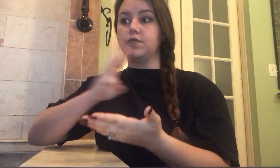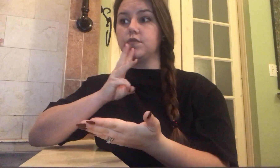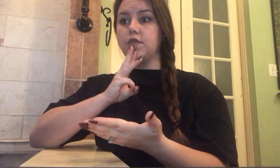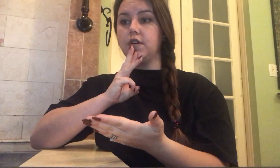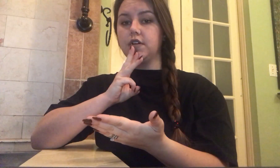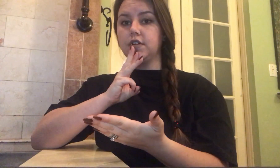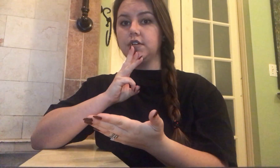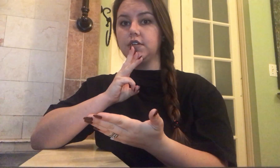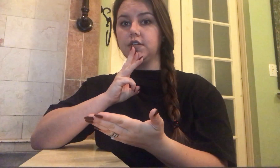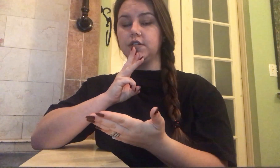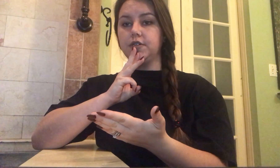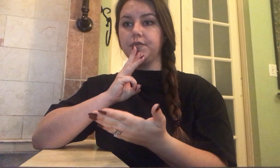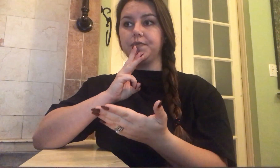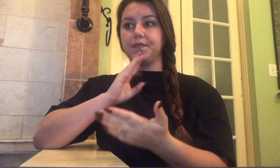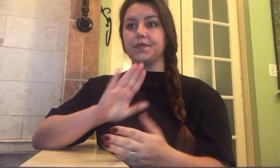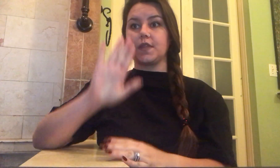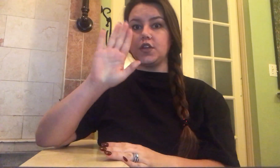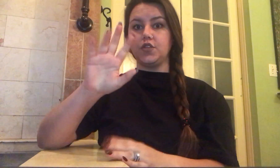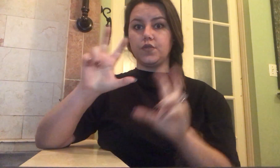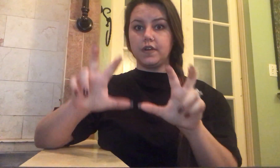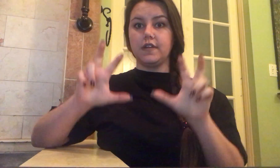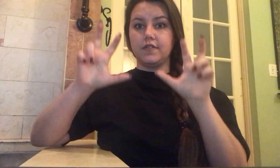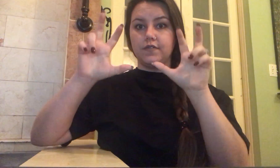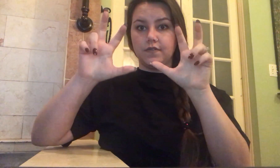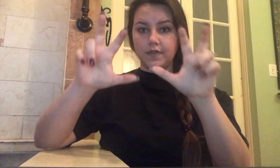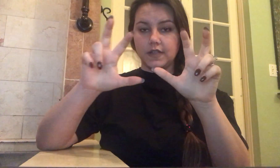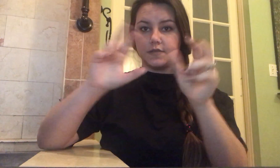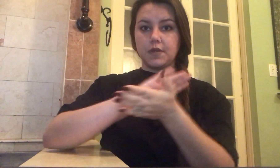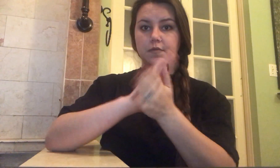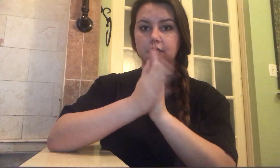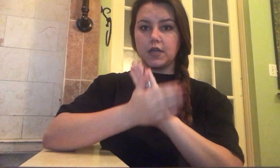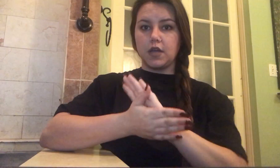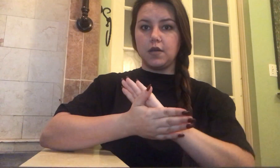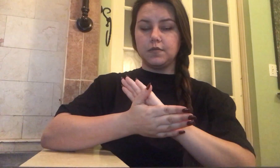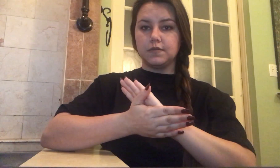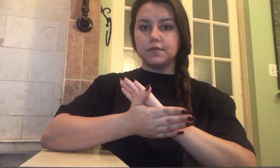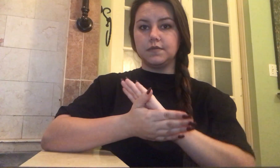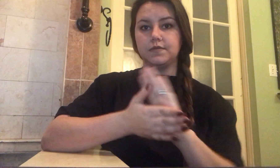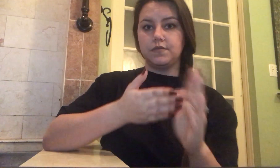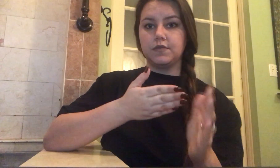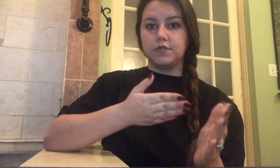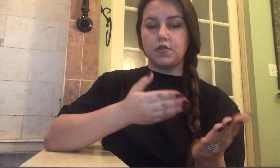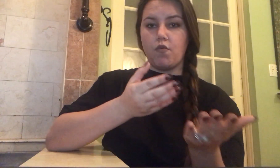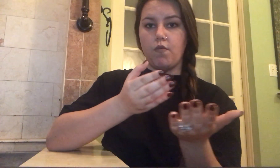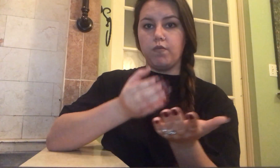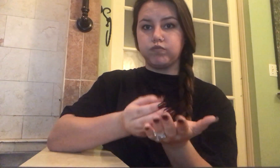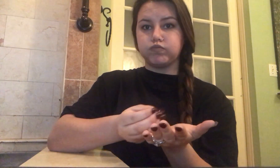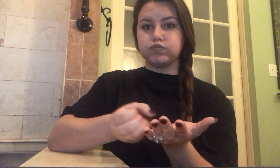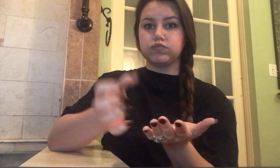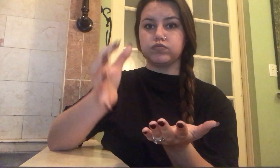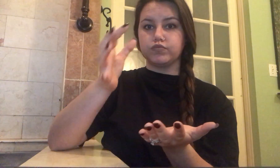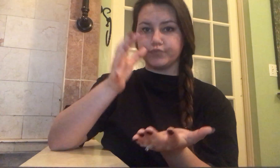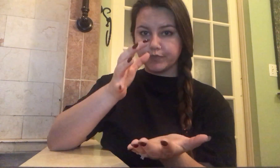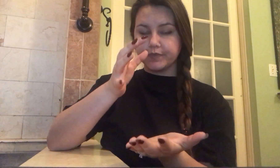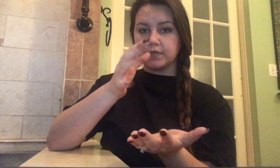unifying things. Regardless of politics or race or religion or geography, every single person could stand for clean